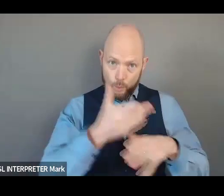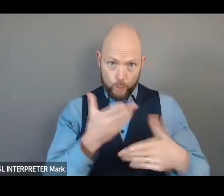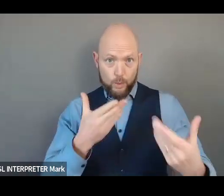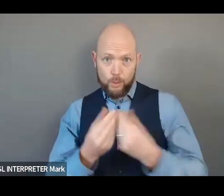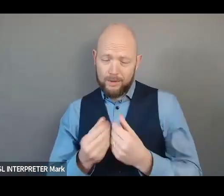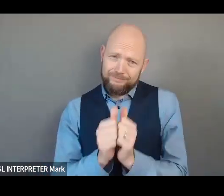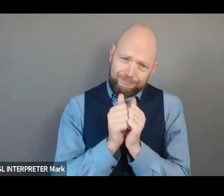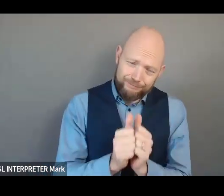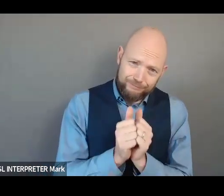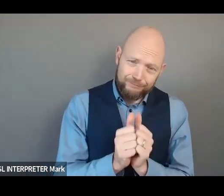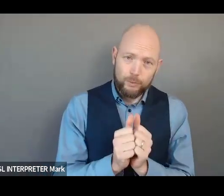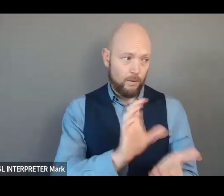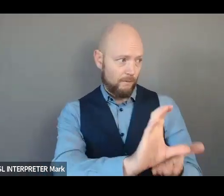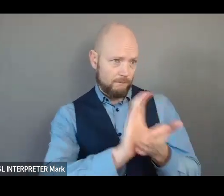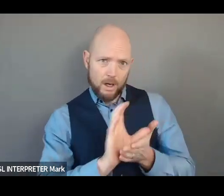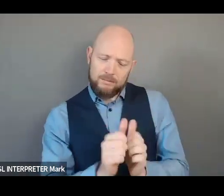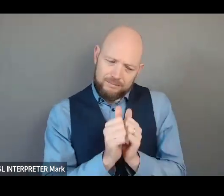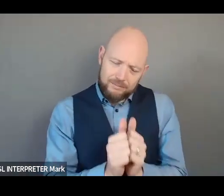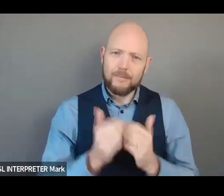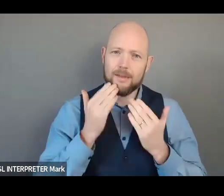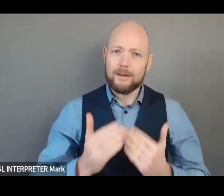obviously funded us over that time frame.